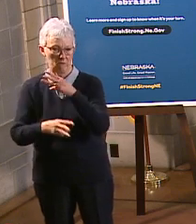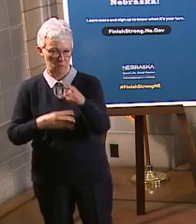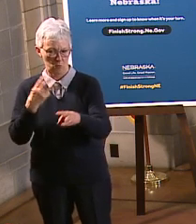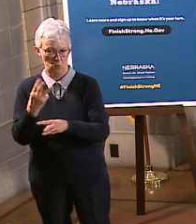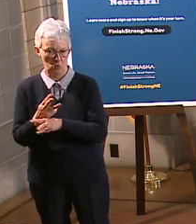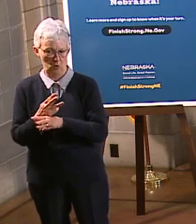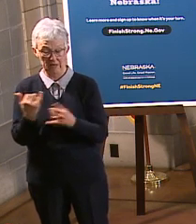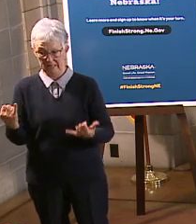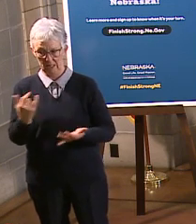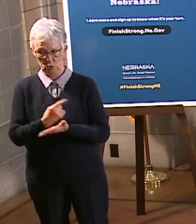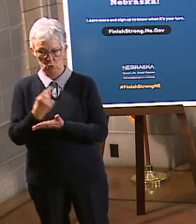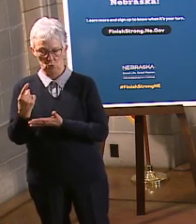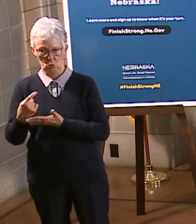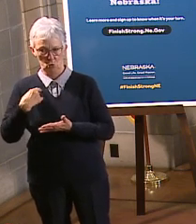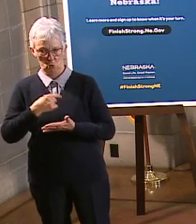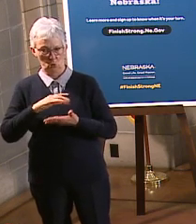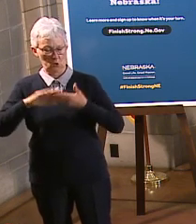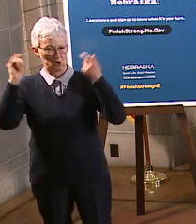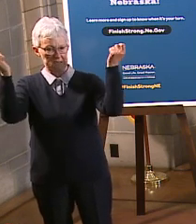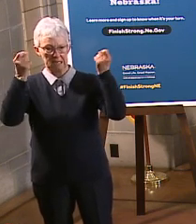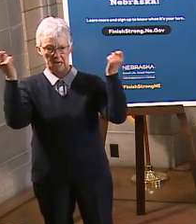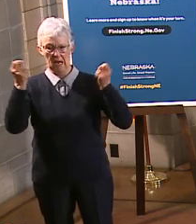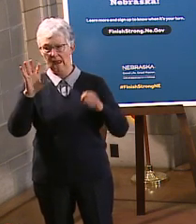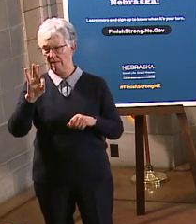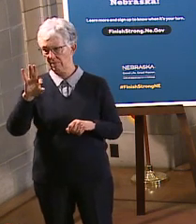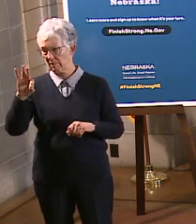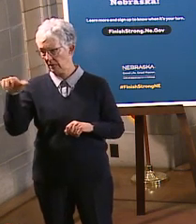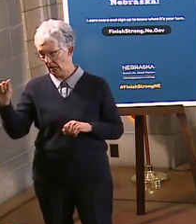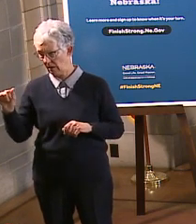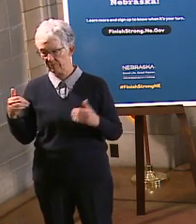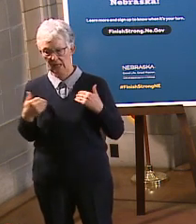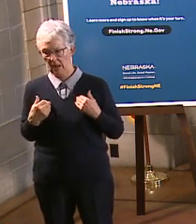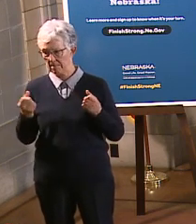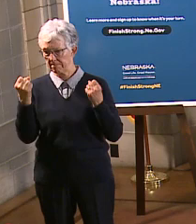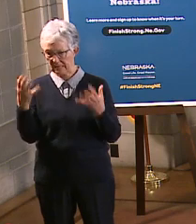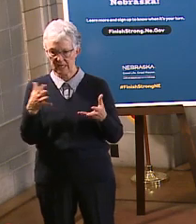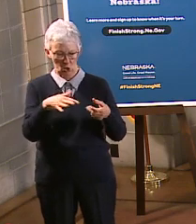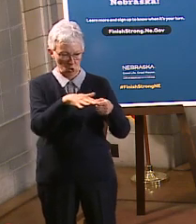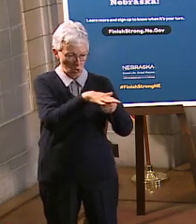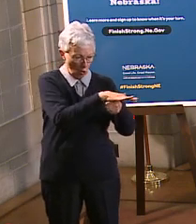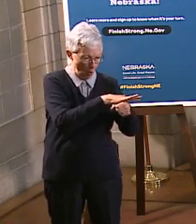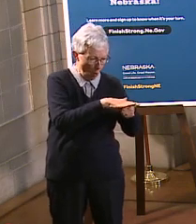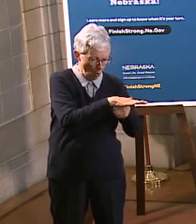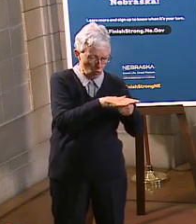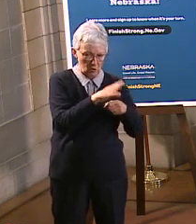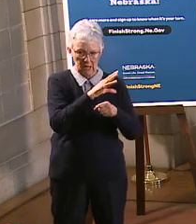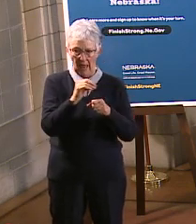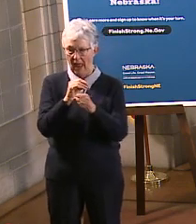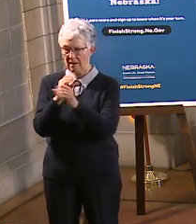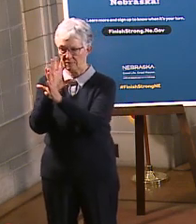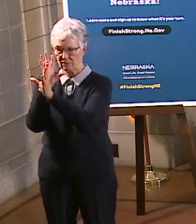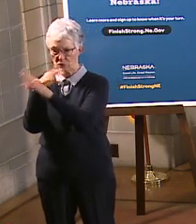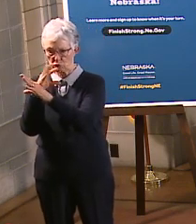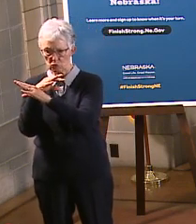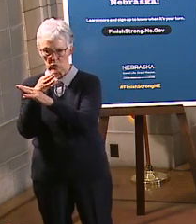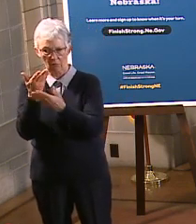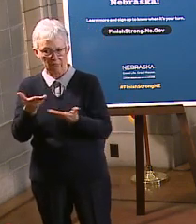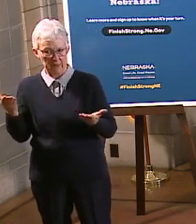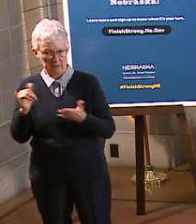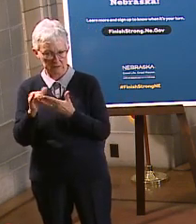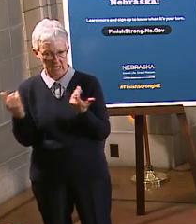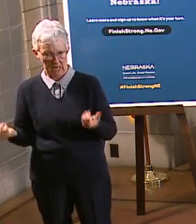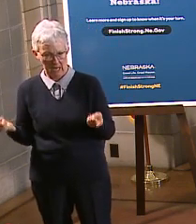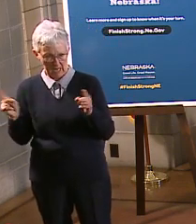chapters. There are many local and virtual opportunities that are happening this week. Chapters can